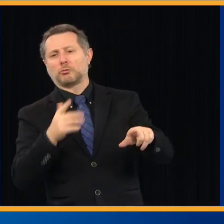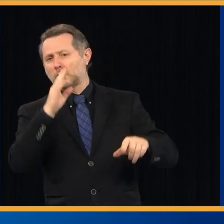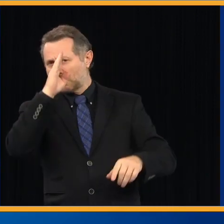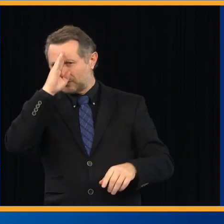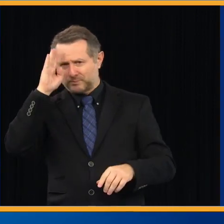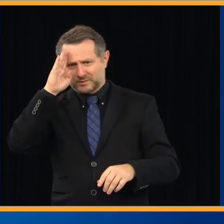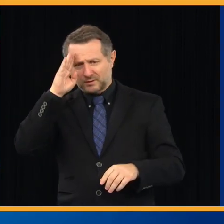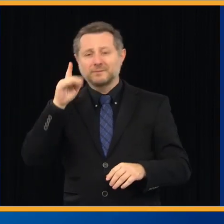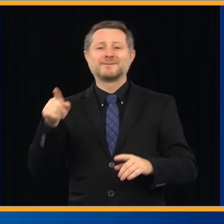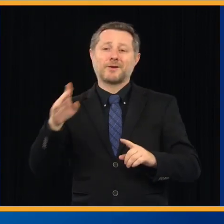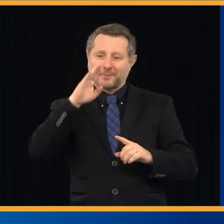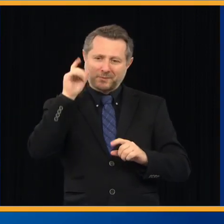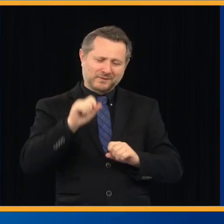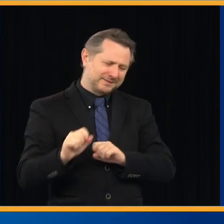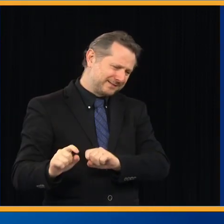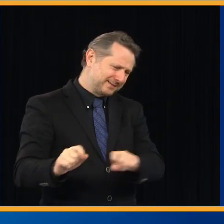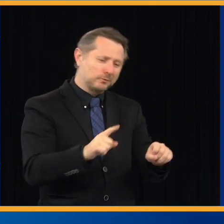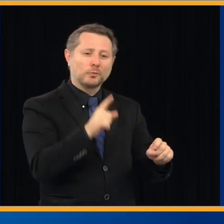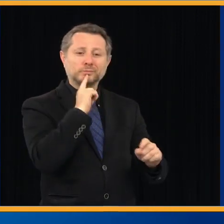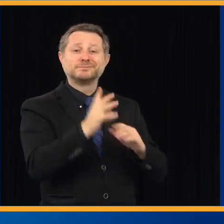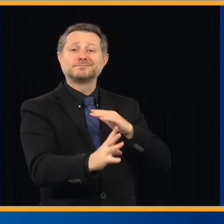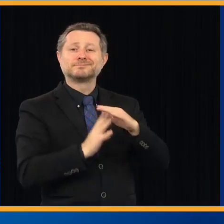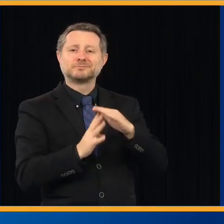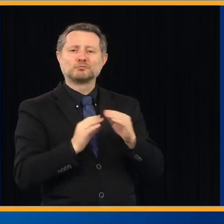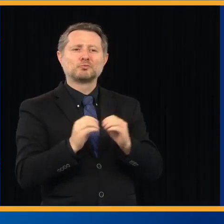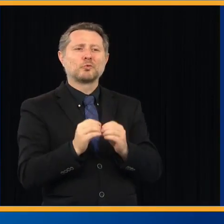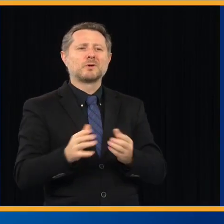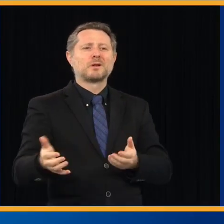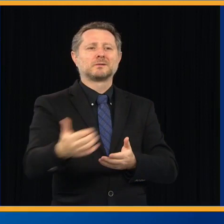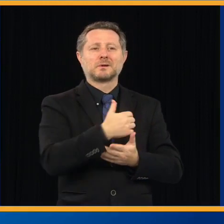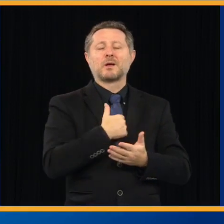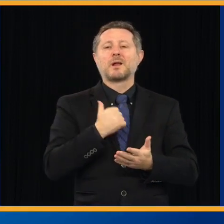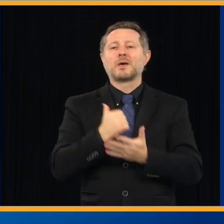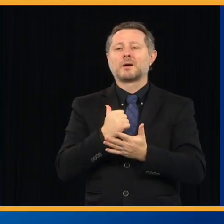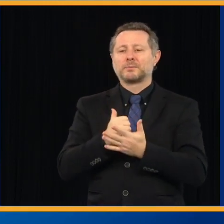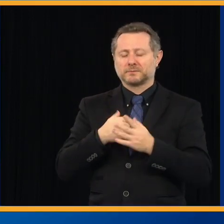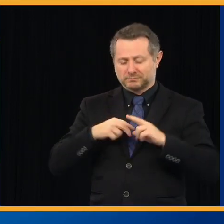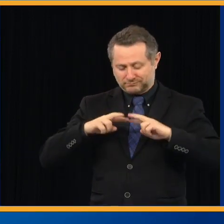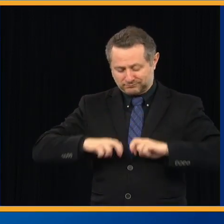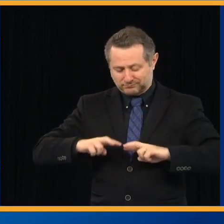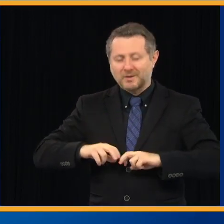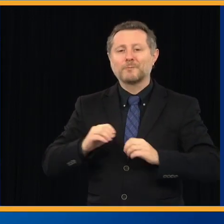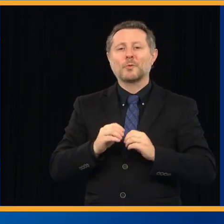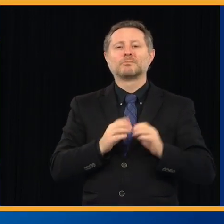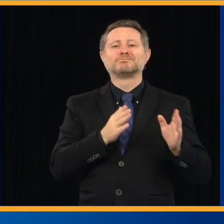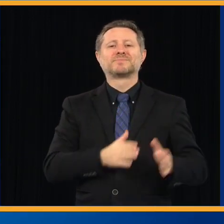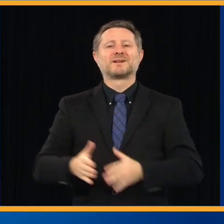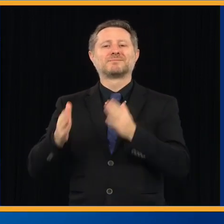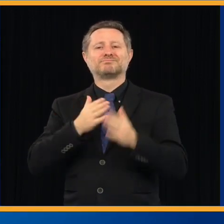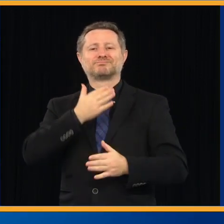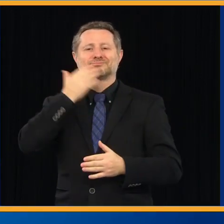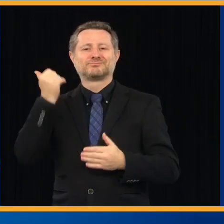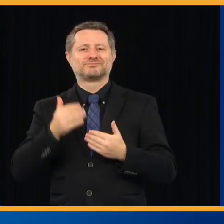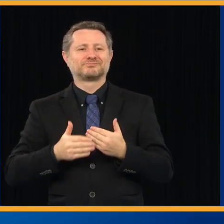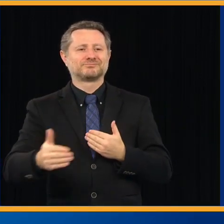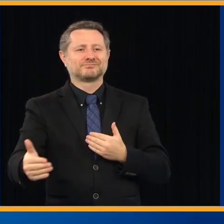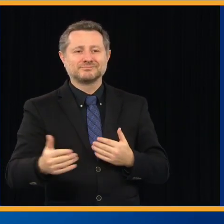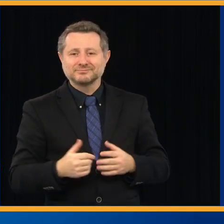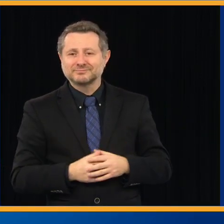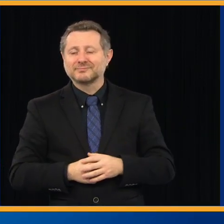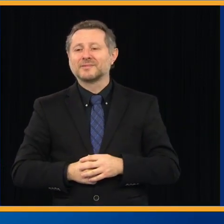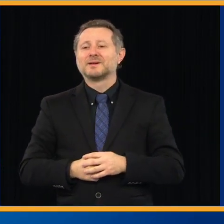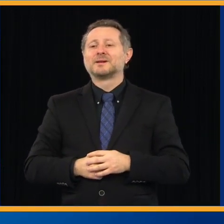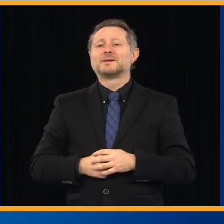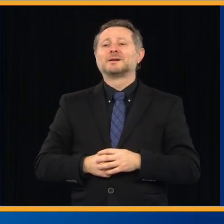be getting that over the next couple of days, and that will help us, again, get more information. In the meantime, we